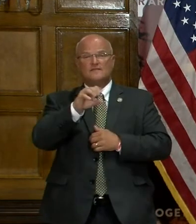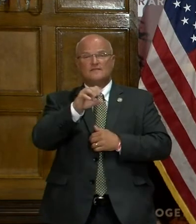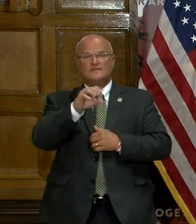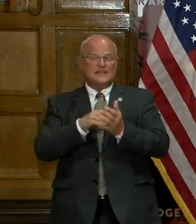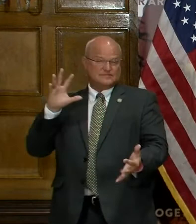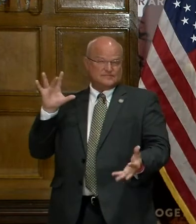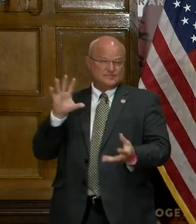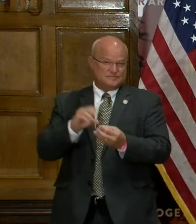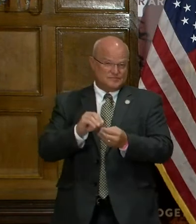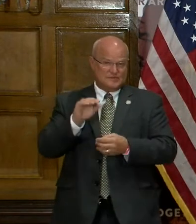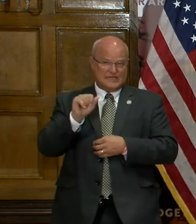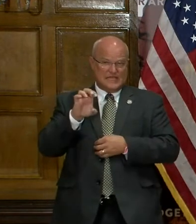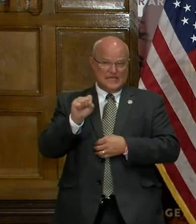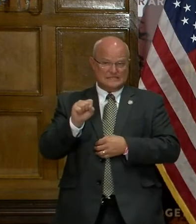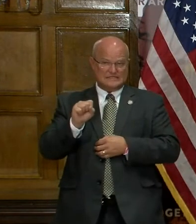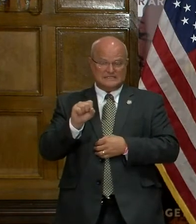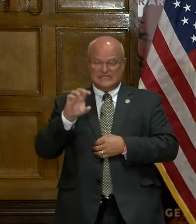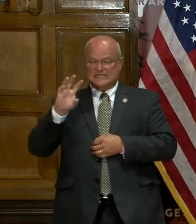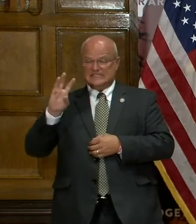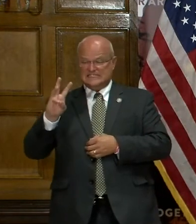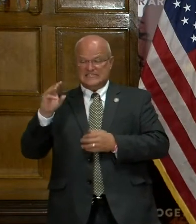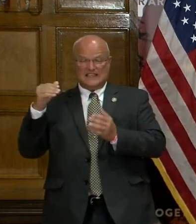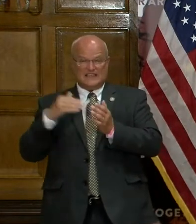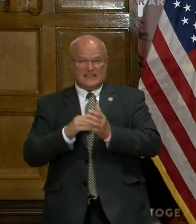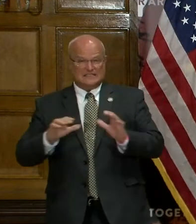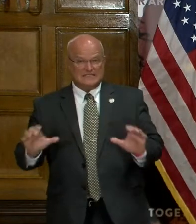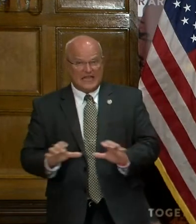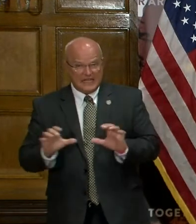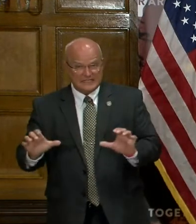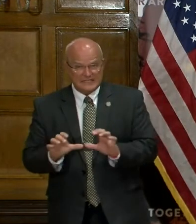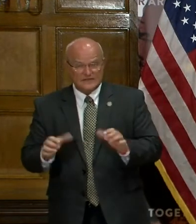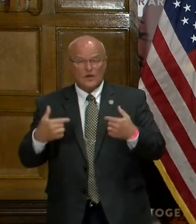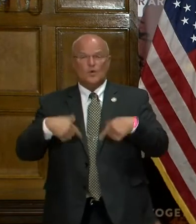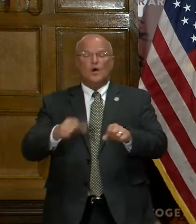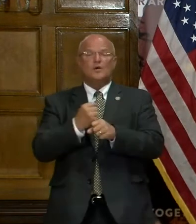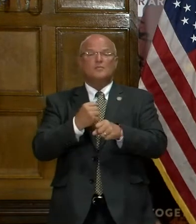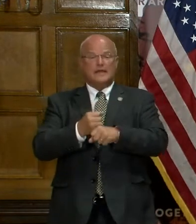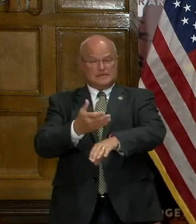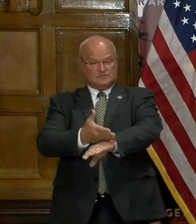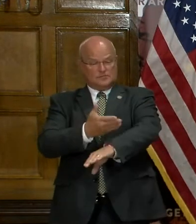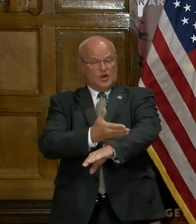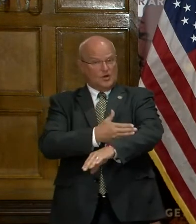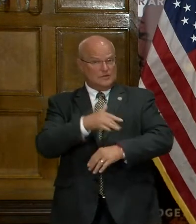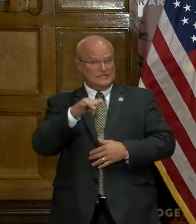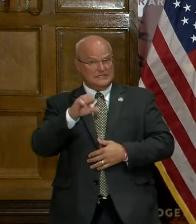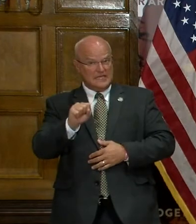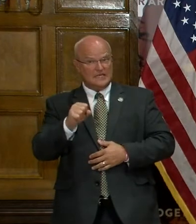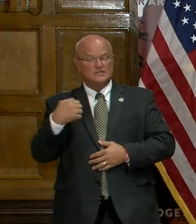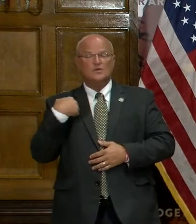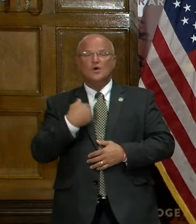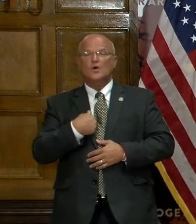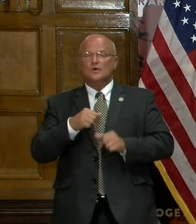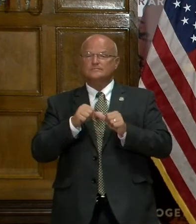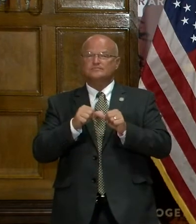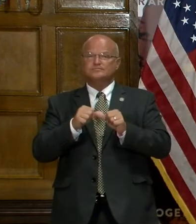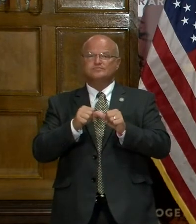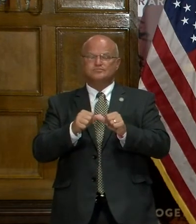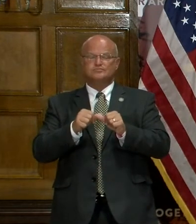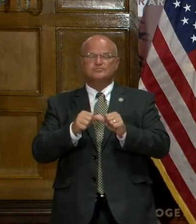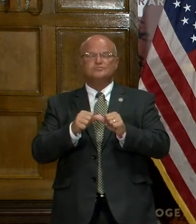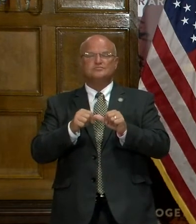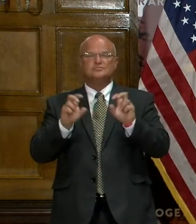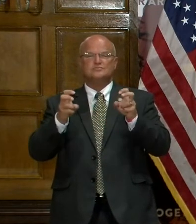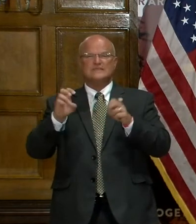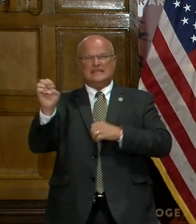cumulative. We have over 6,000 active cases. And while we're making progress, we do remain in a state